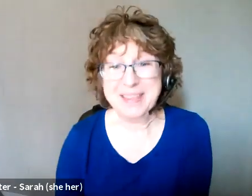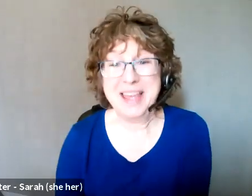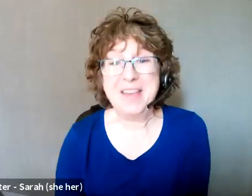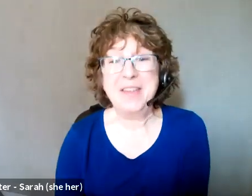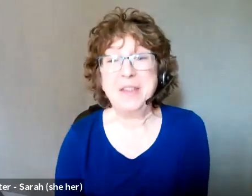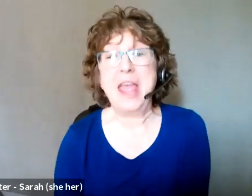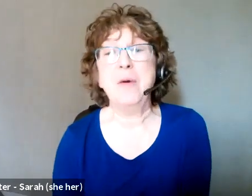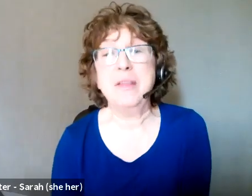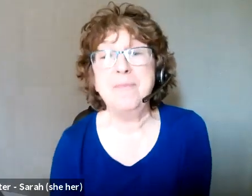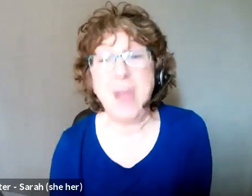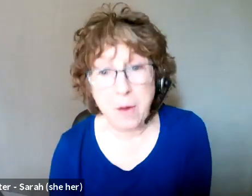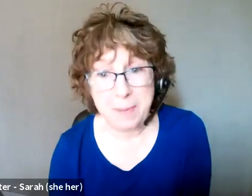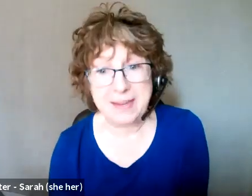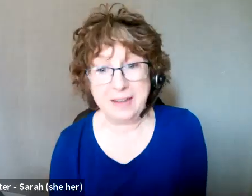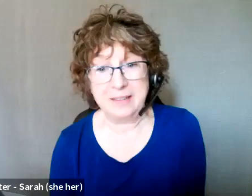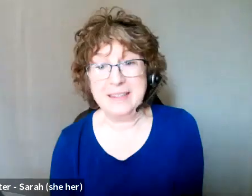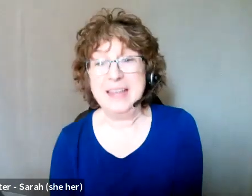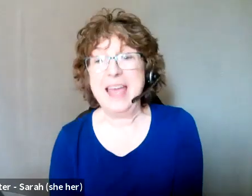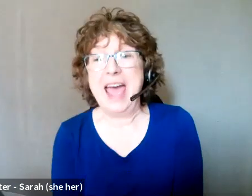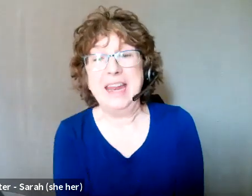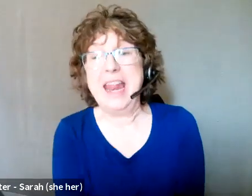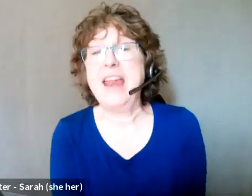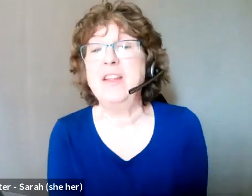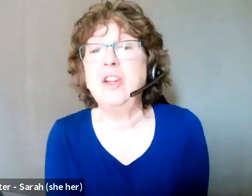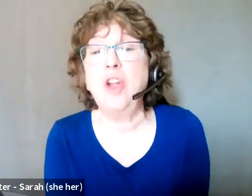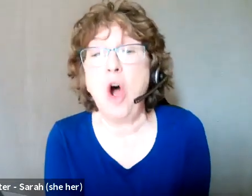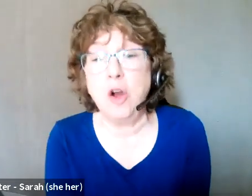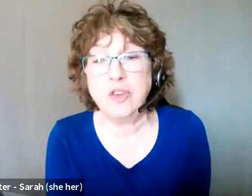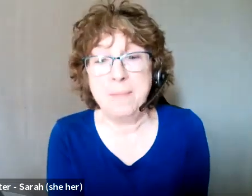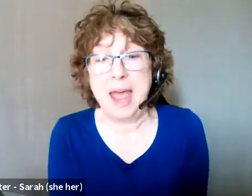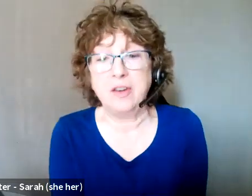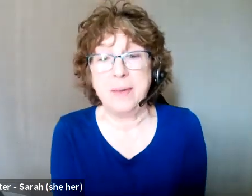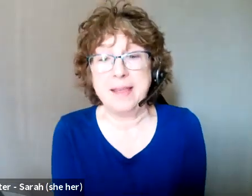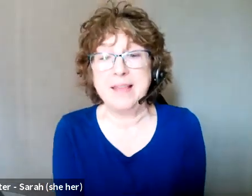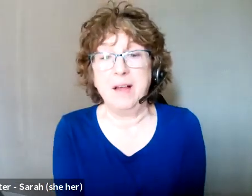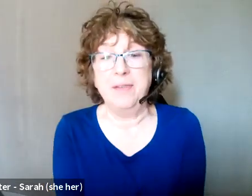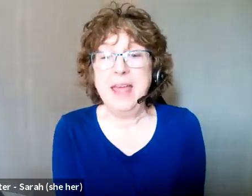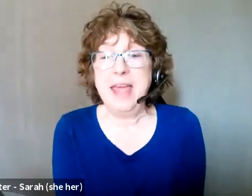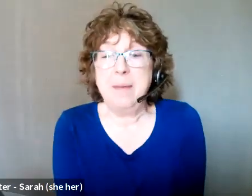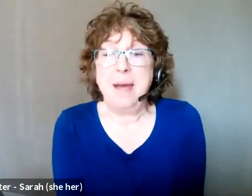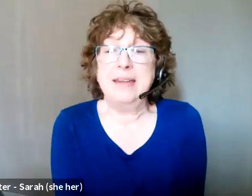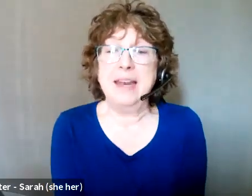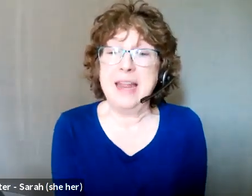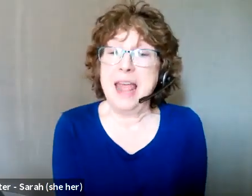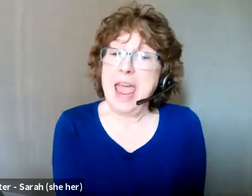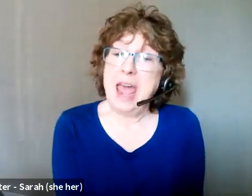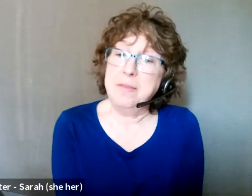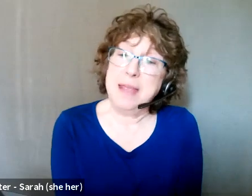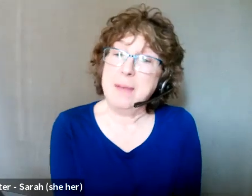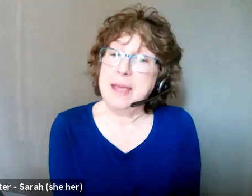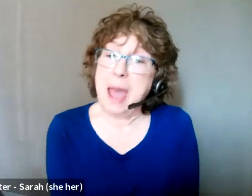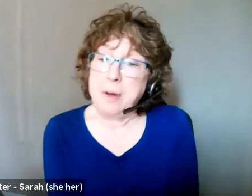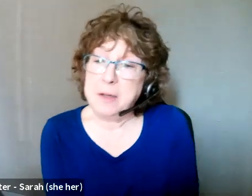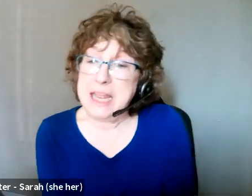Absolutely, yep. It was a very big deal. And it had a large impact on myself and my